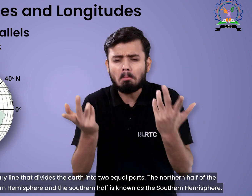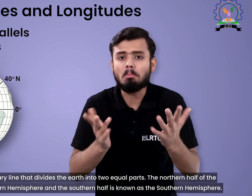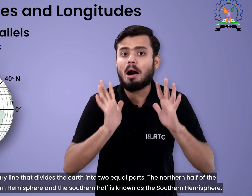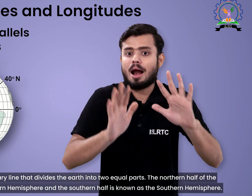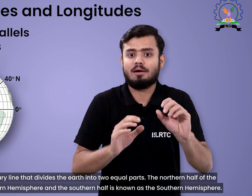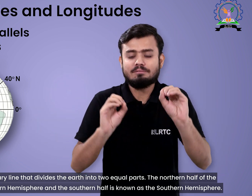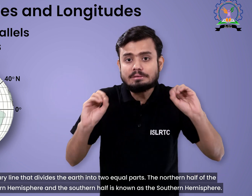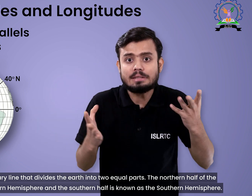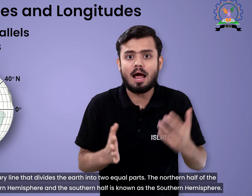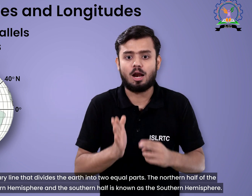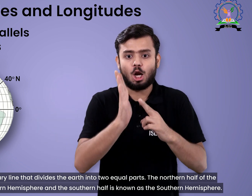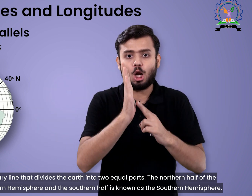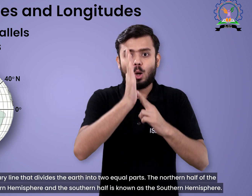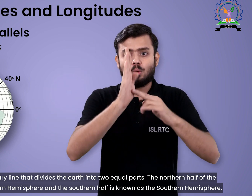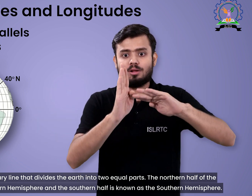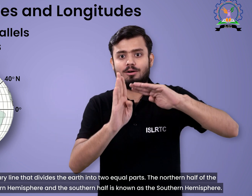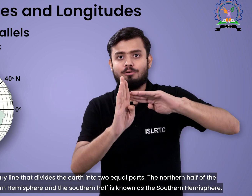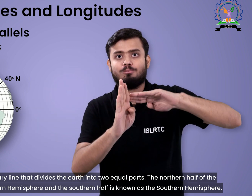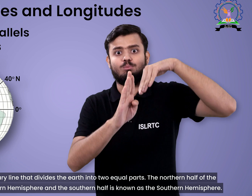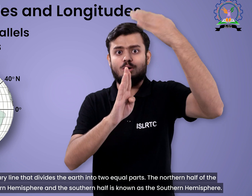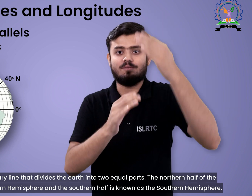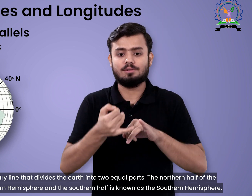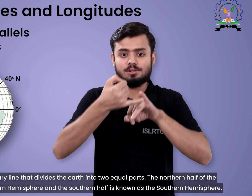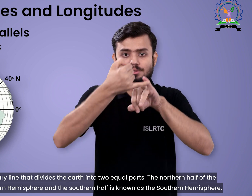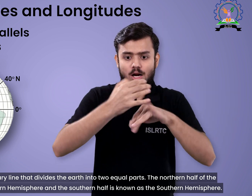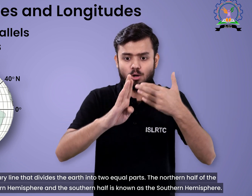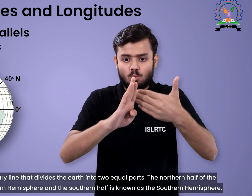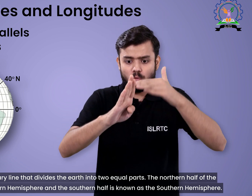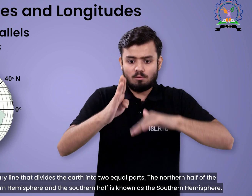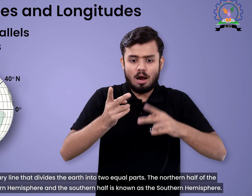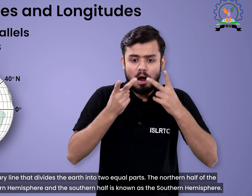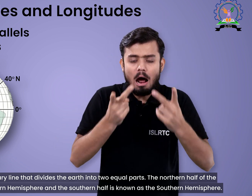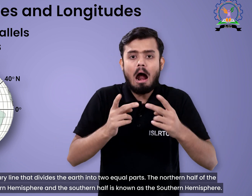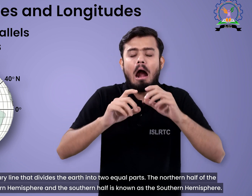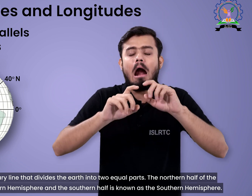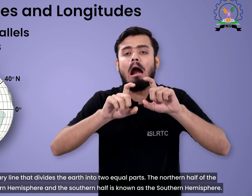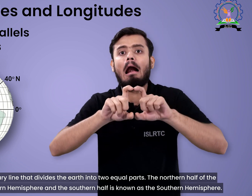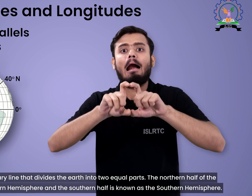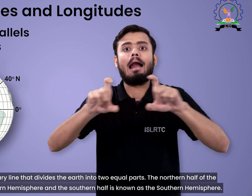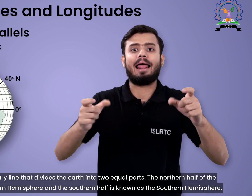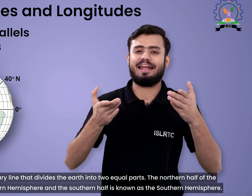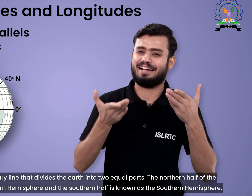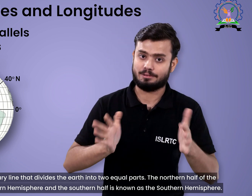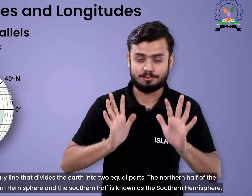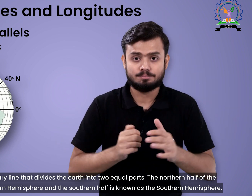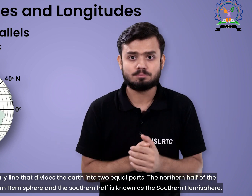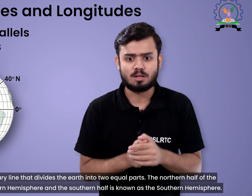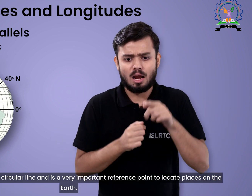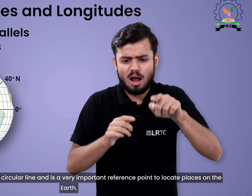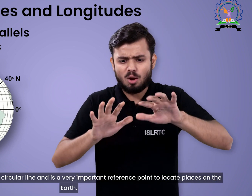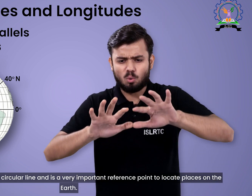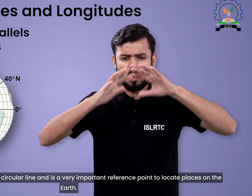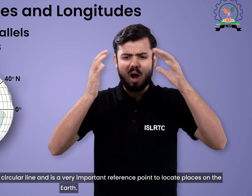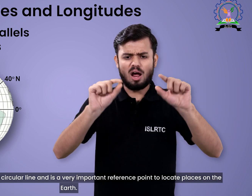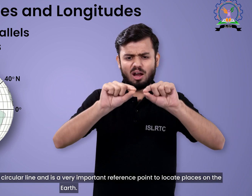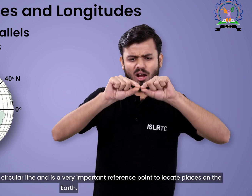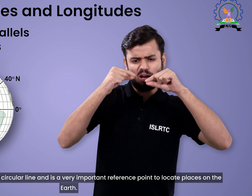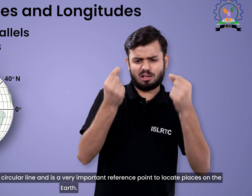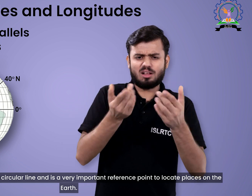is known as the Northern Hemisphere and the southern half is known as the Southern Hemisphere. The equator is an